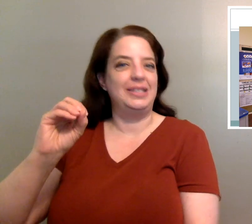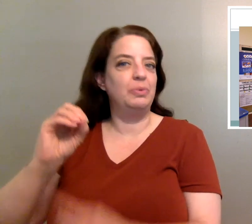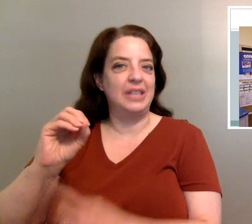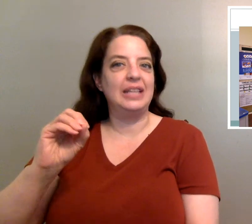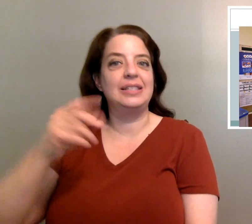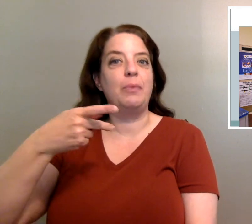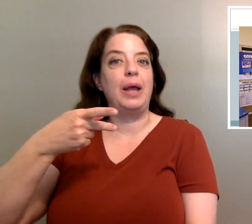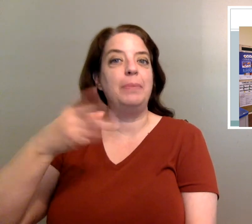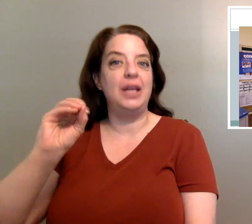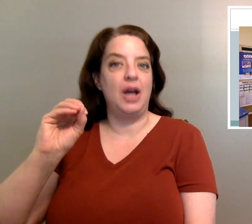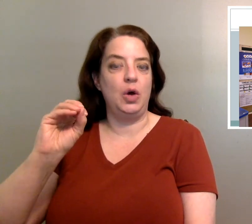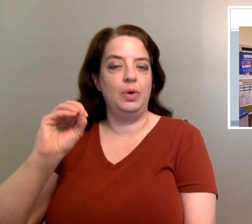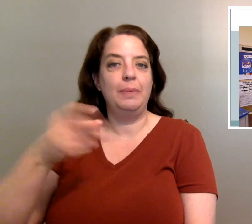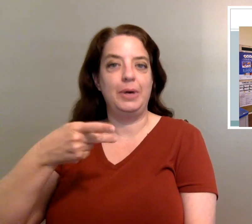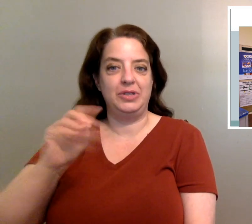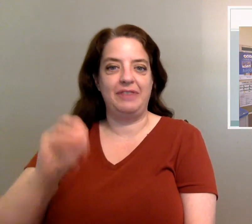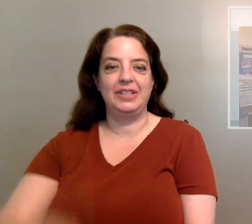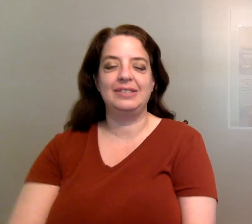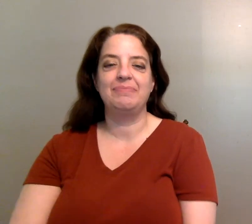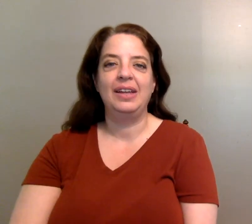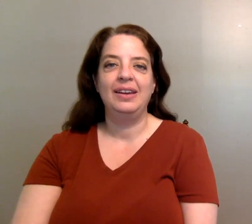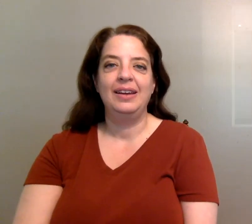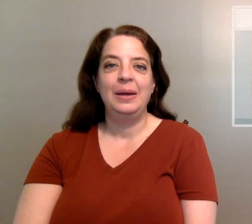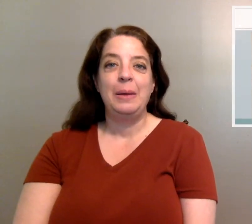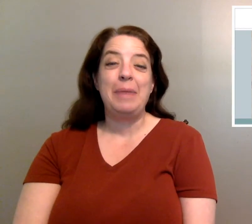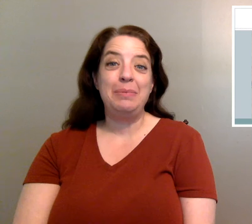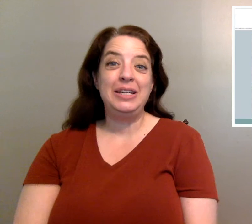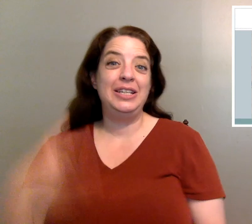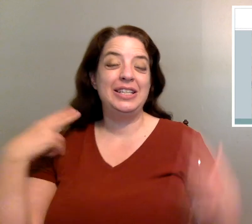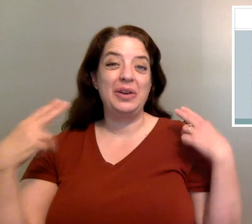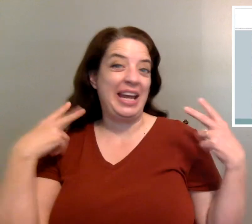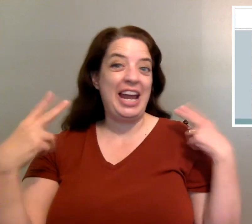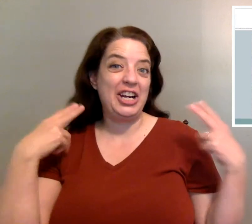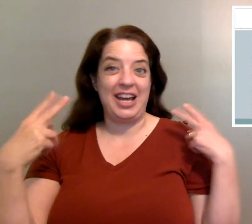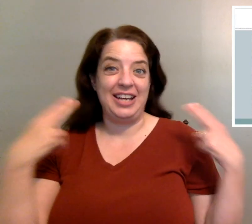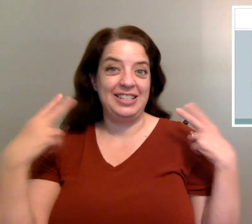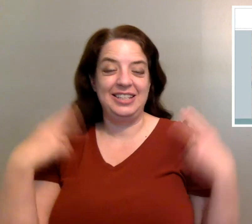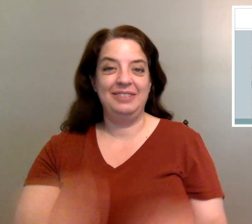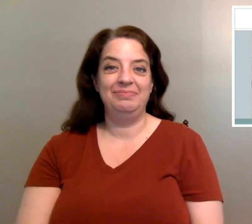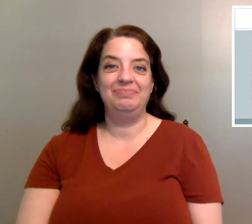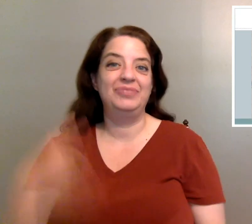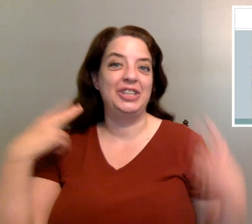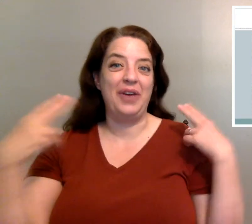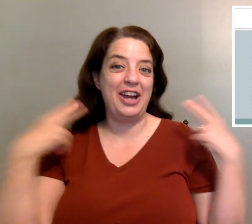sign it the same way, P.O., post office. Maybe you need to go get a haircut. So